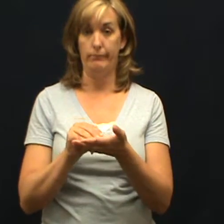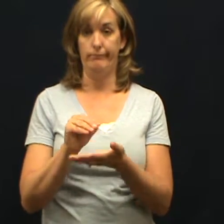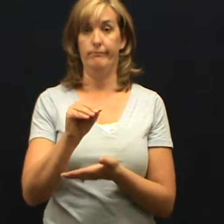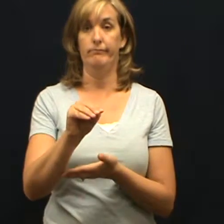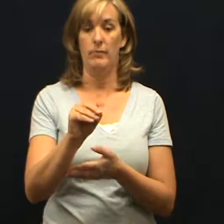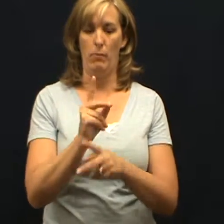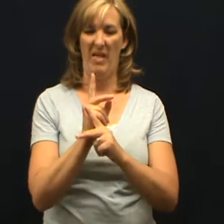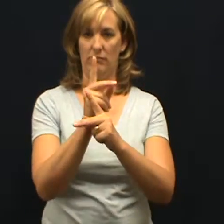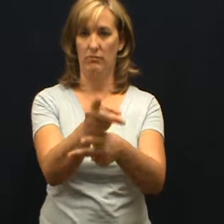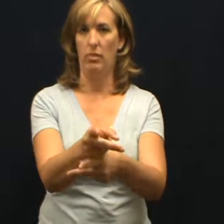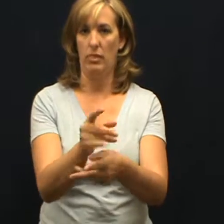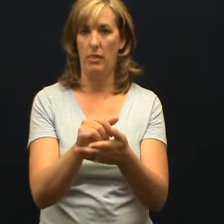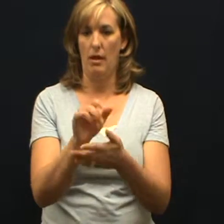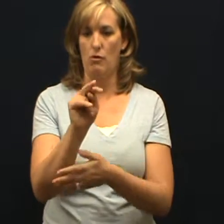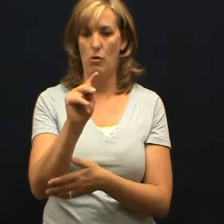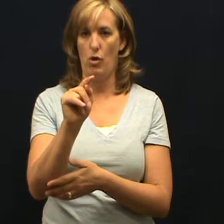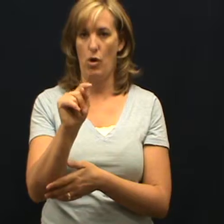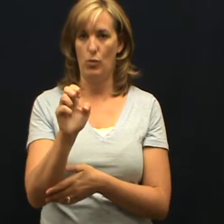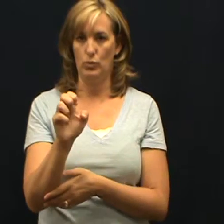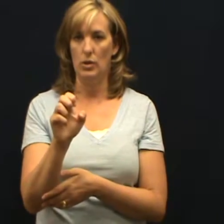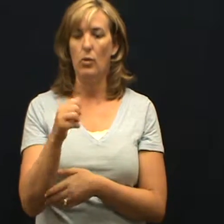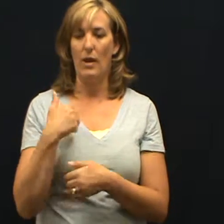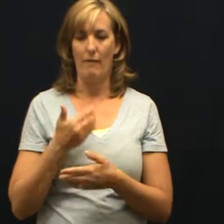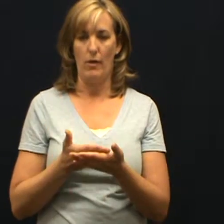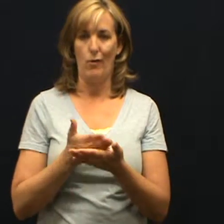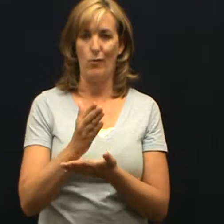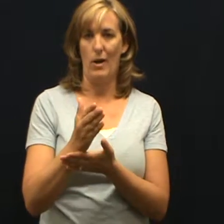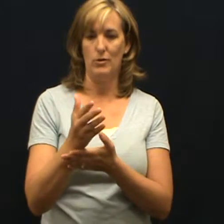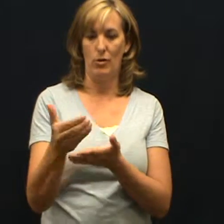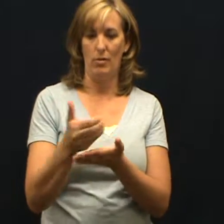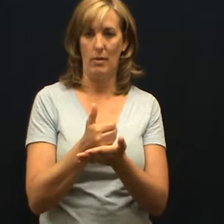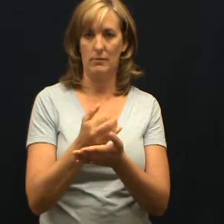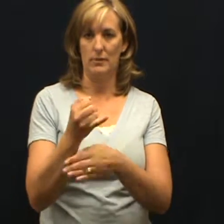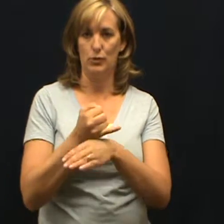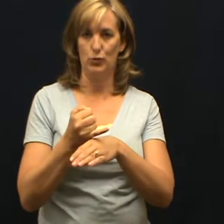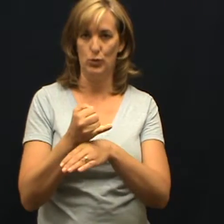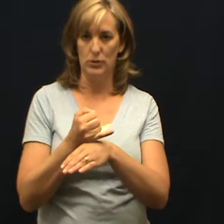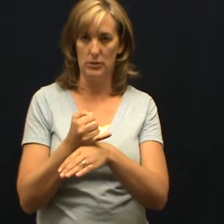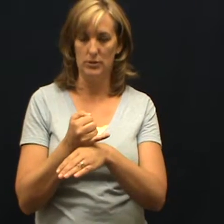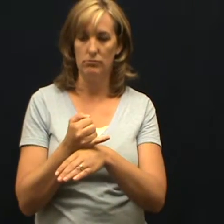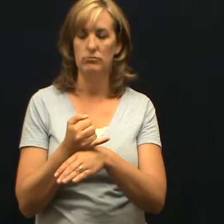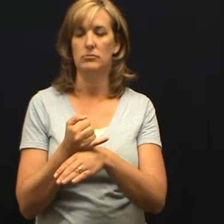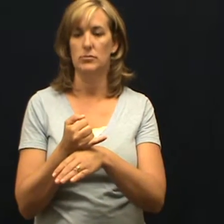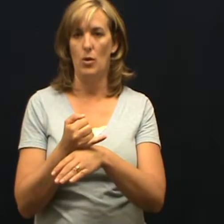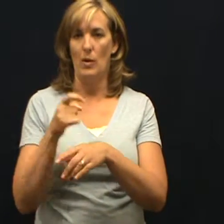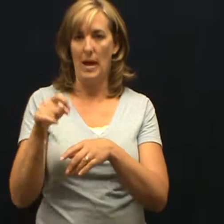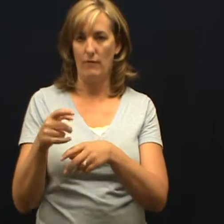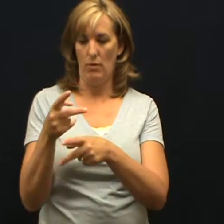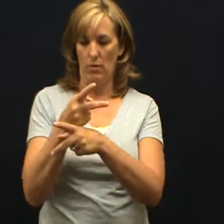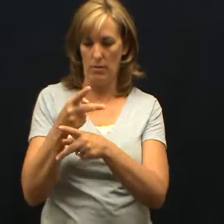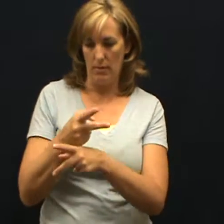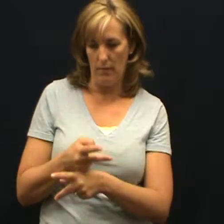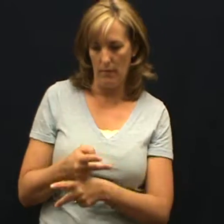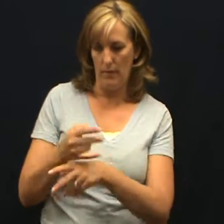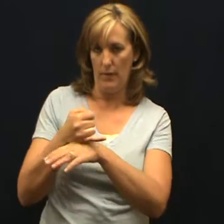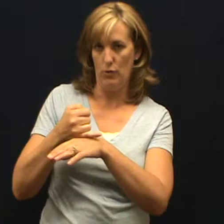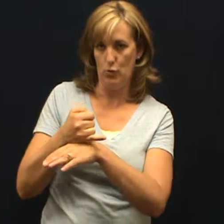will have a right to collect interest, and we have to be able to then to compute that interest and record our right